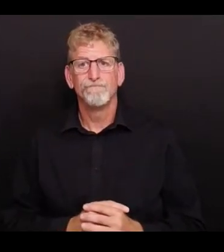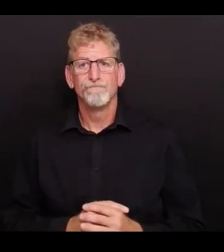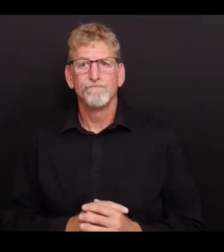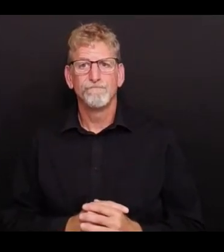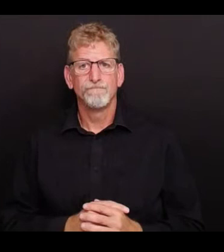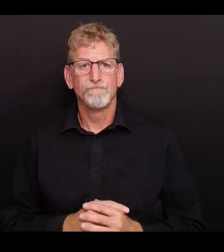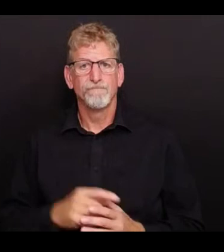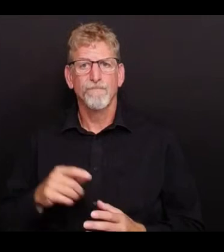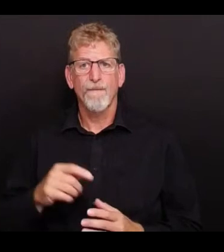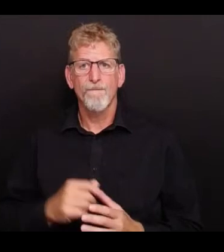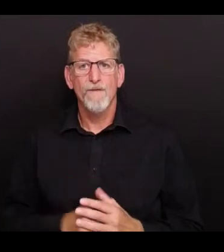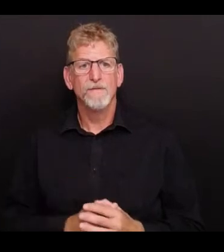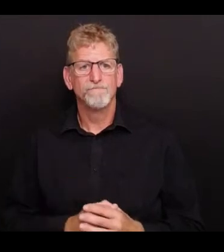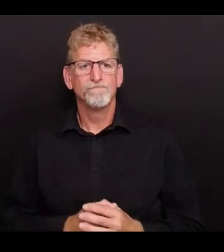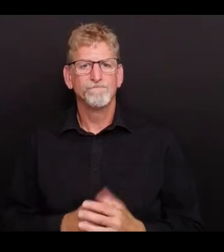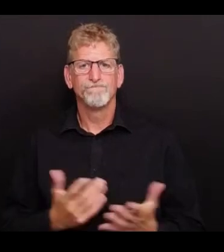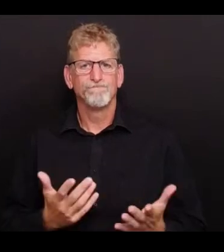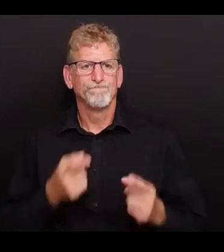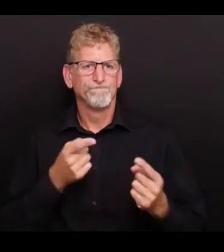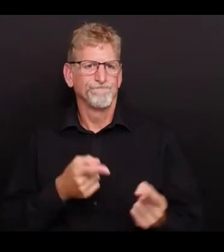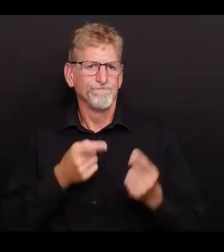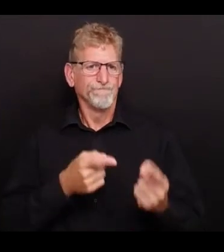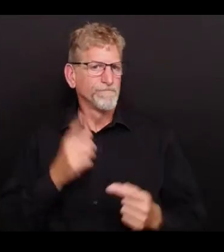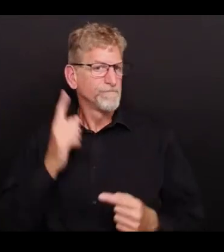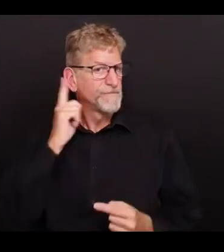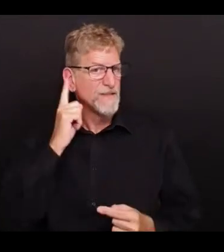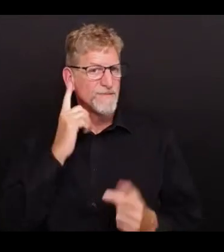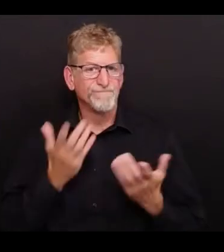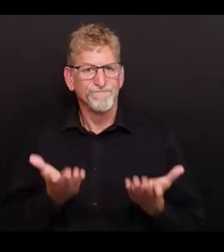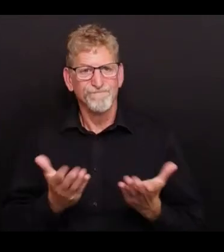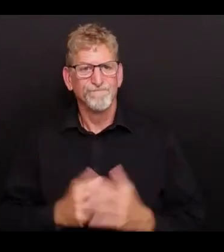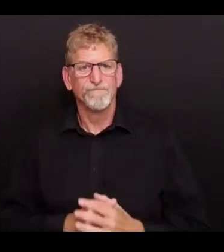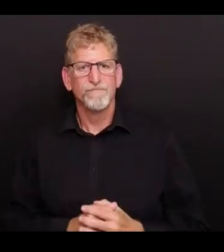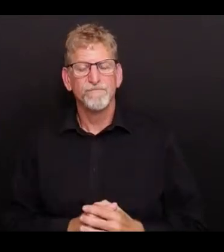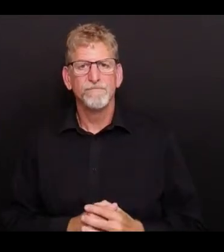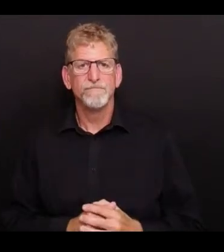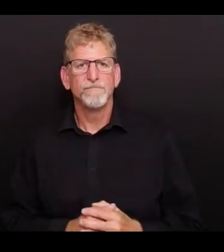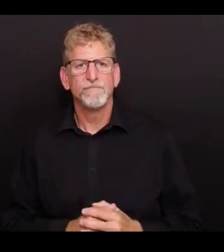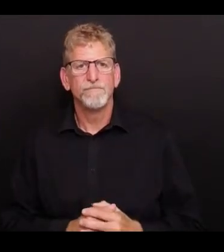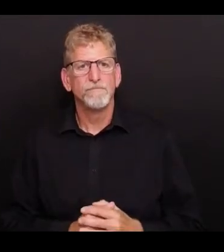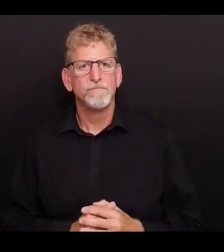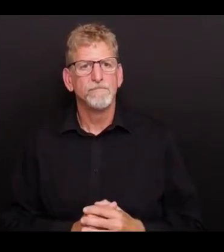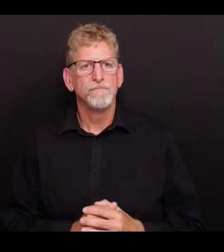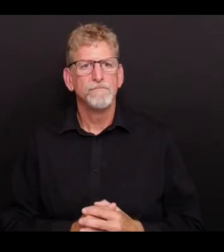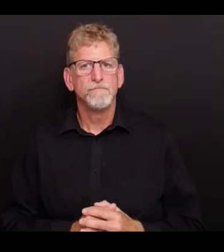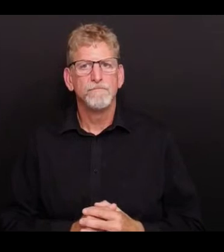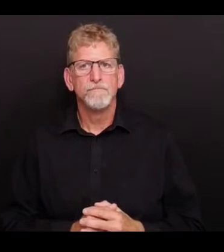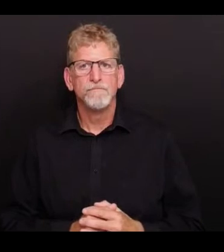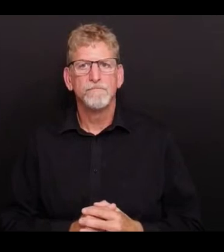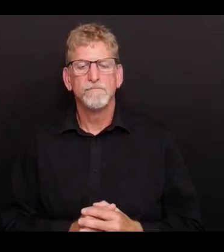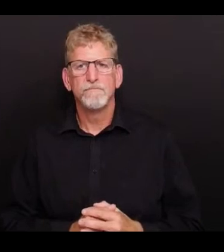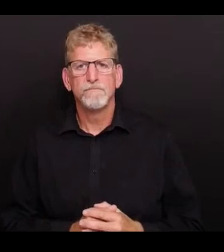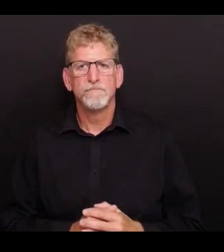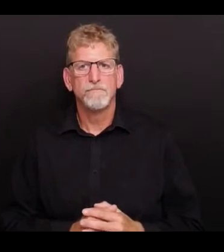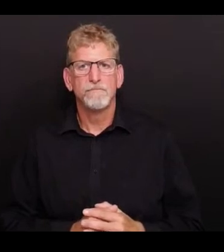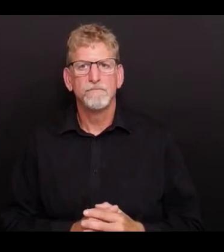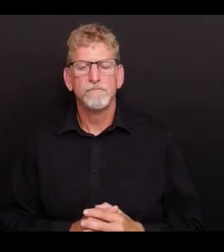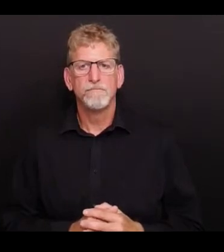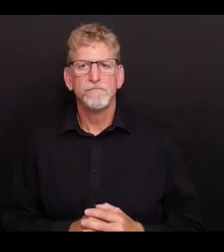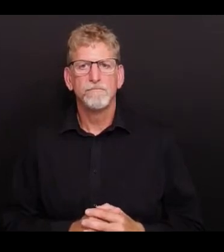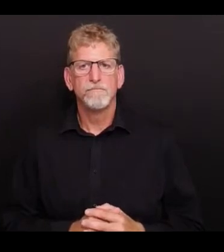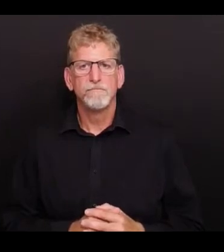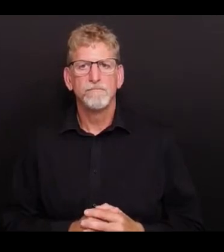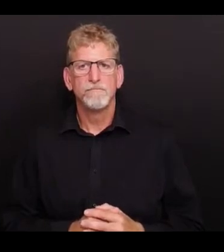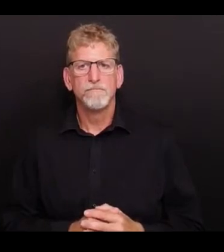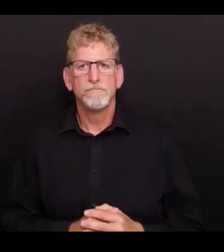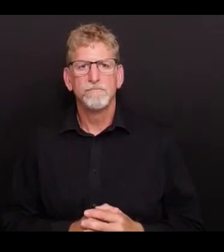Minnesotans living in low SVI zip codes. I have the privilege of putting on my DHS Medicaid Medical Director hat to